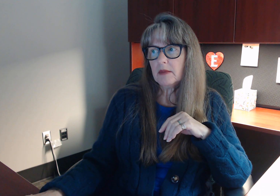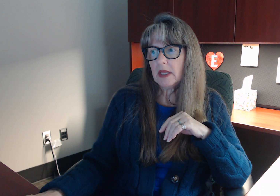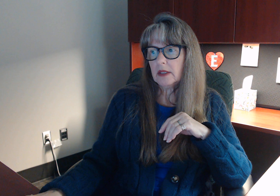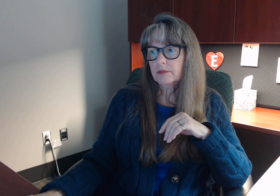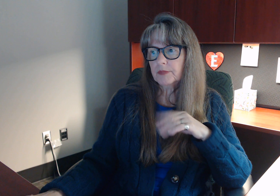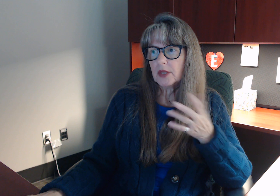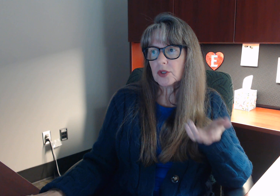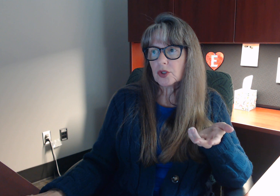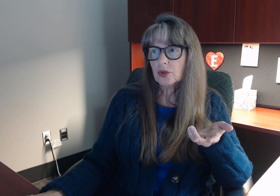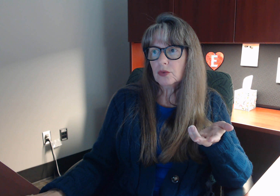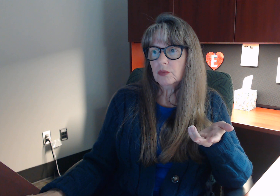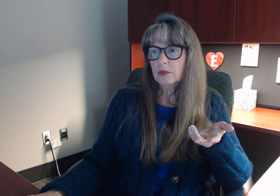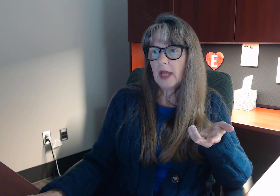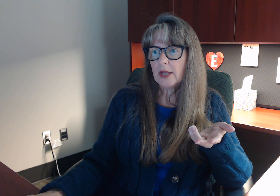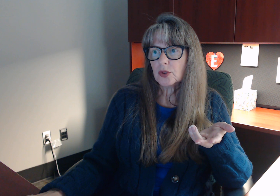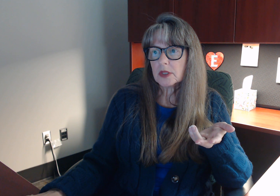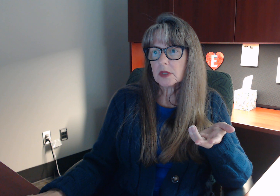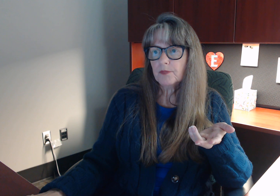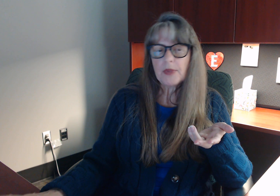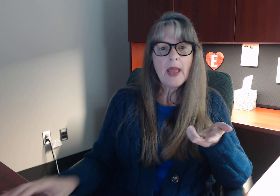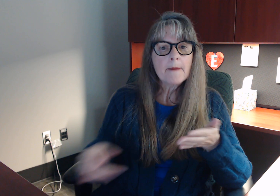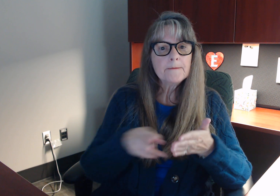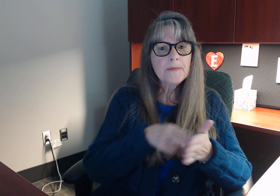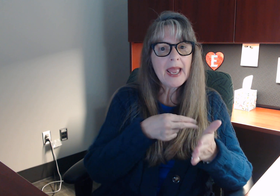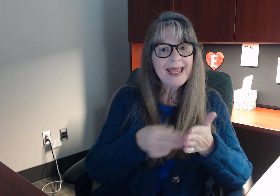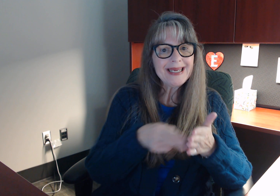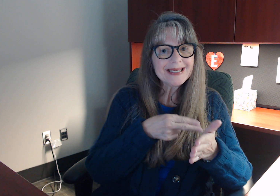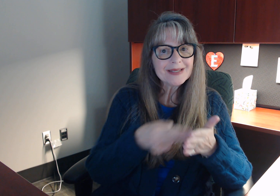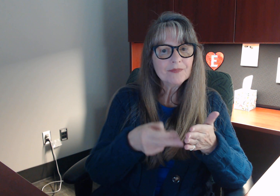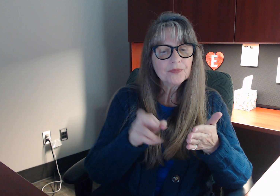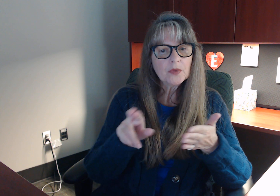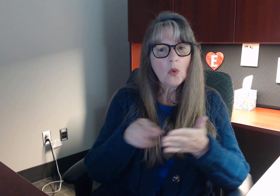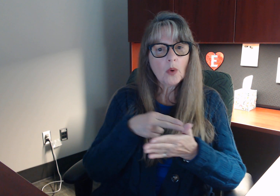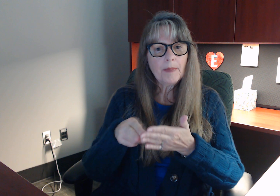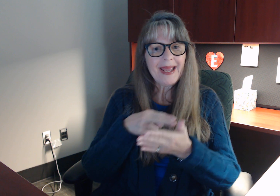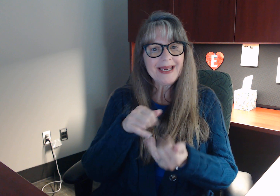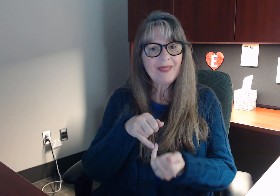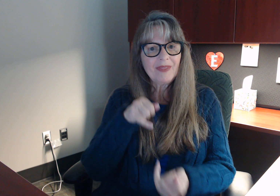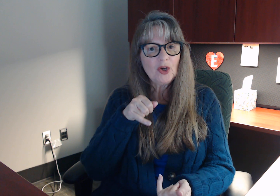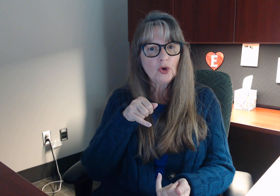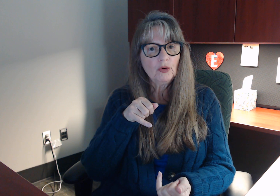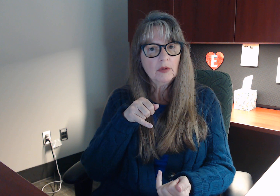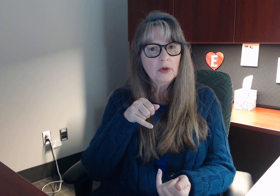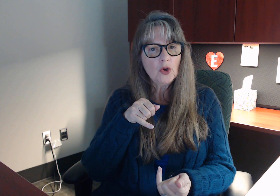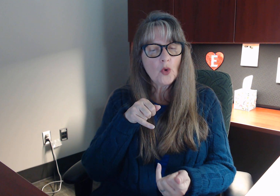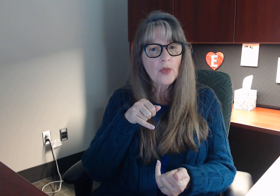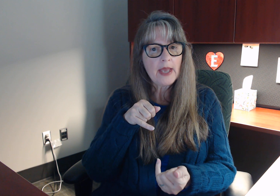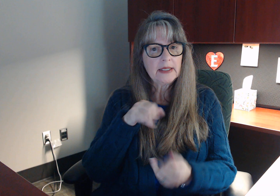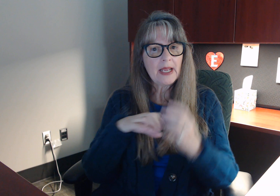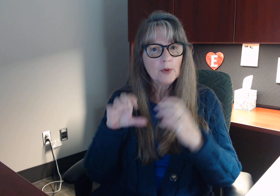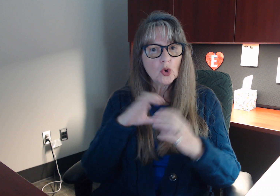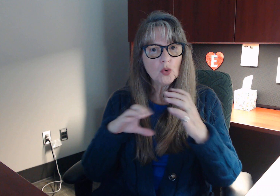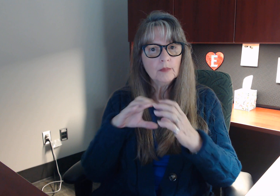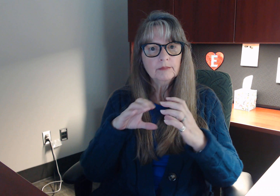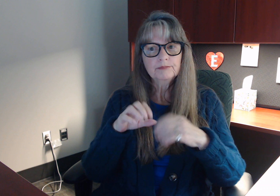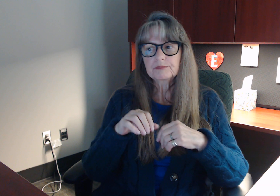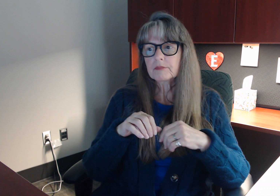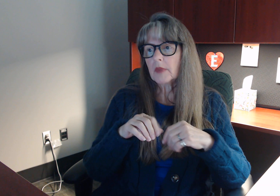mail it because it's too hazardous. Paint or paint thinner, that chemical,